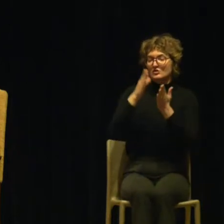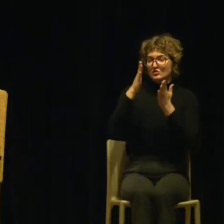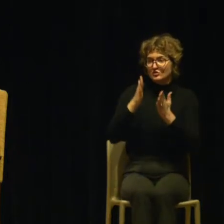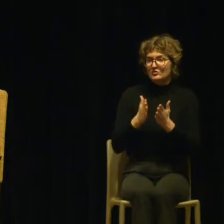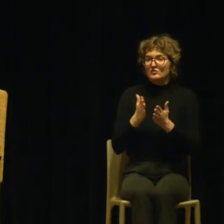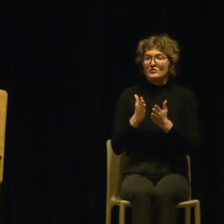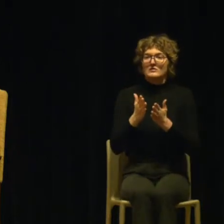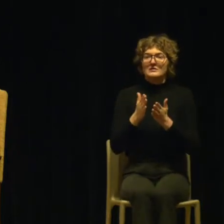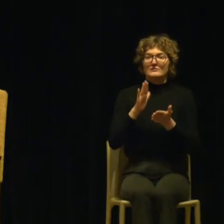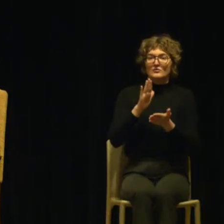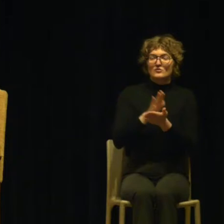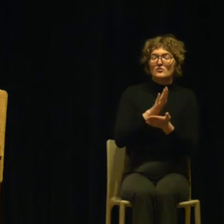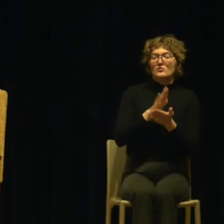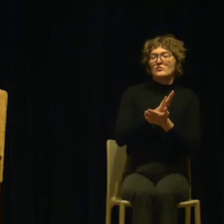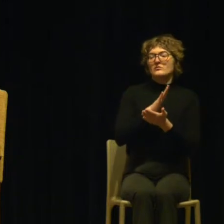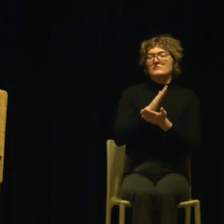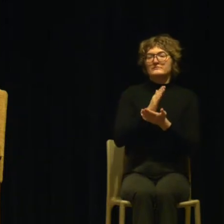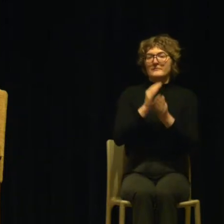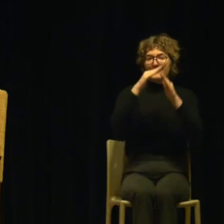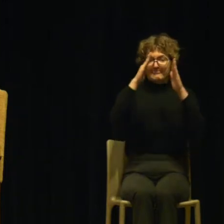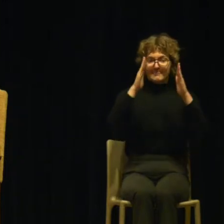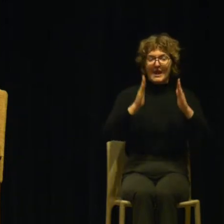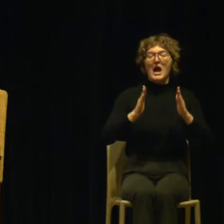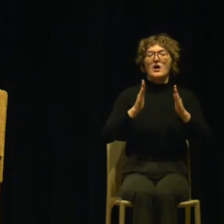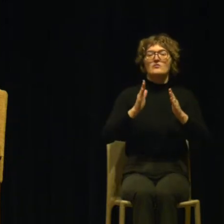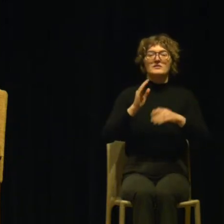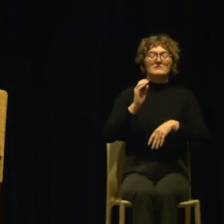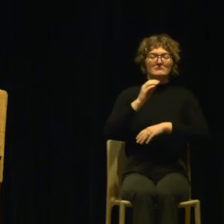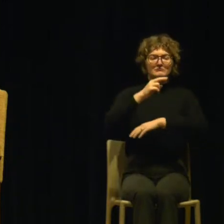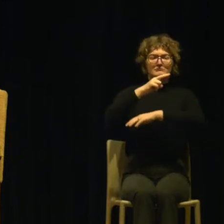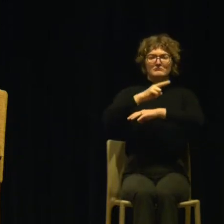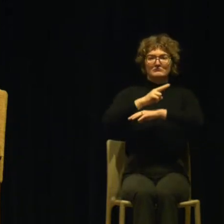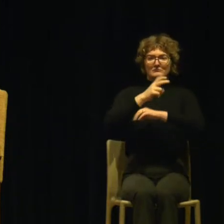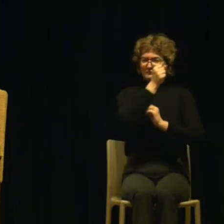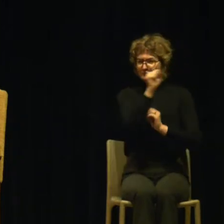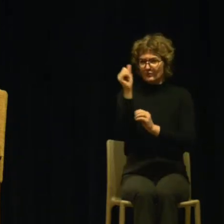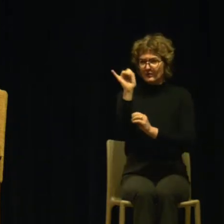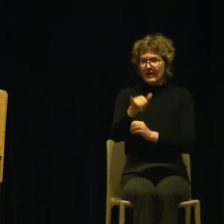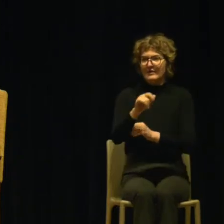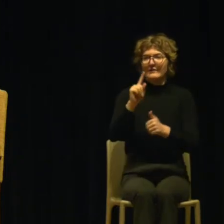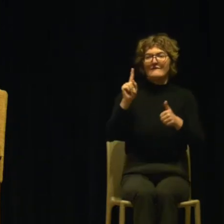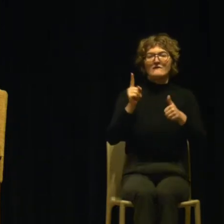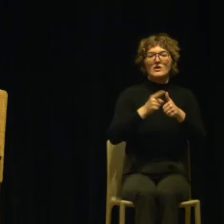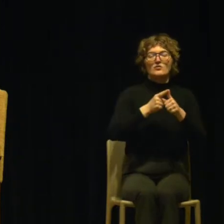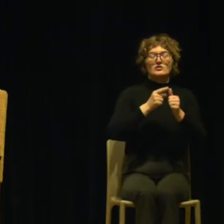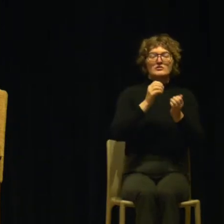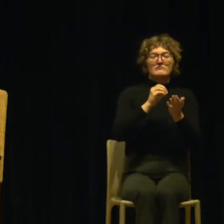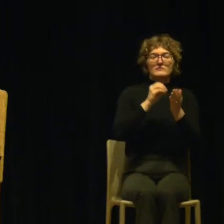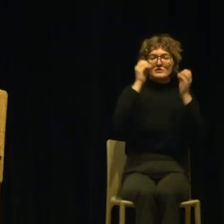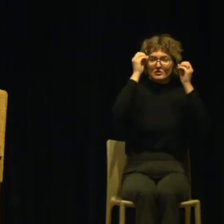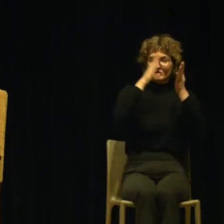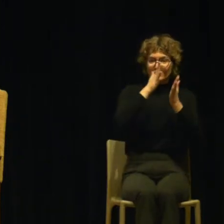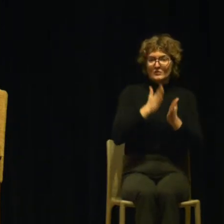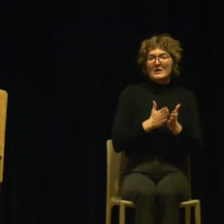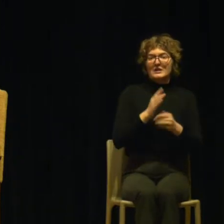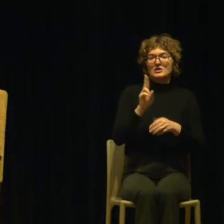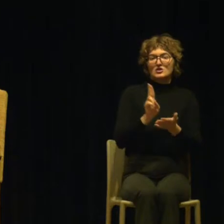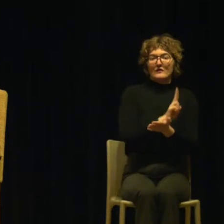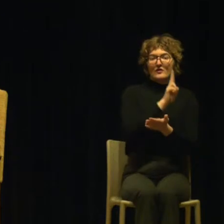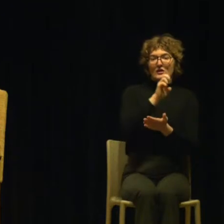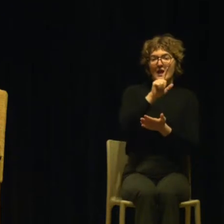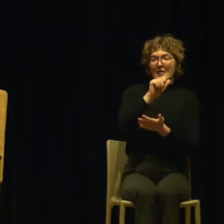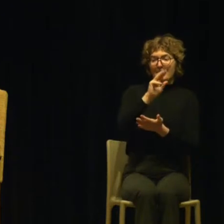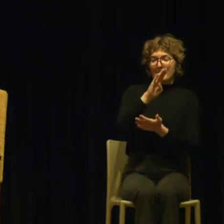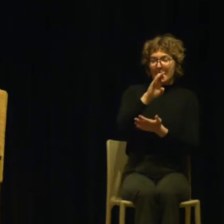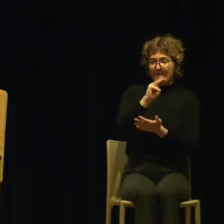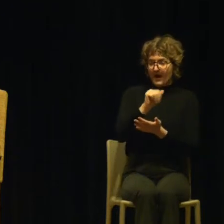at the schoolhouse door George Wallace and was one of the first students at the University of Alabama. She had to go through that gauntlet